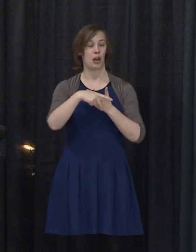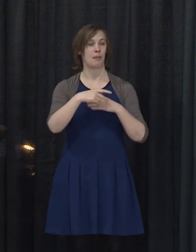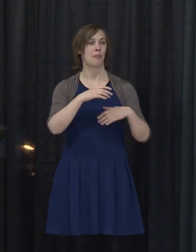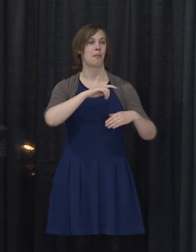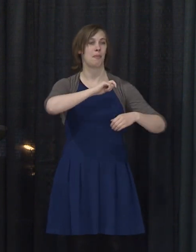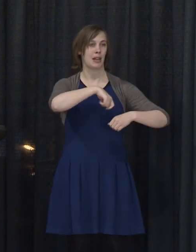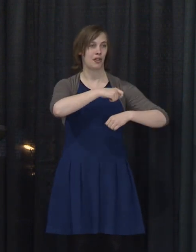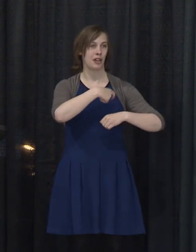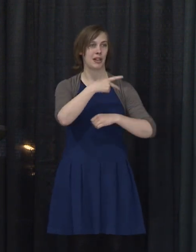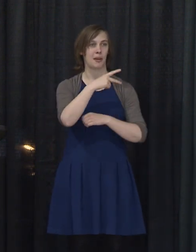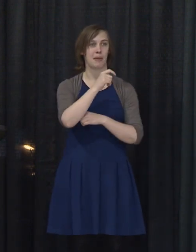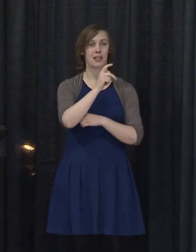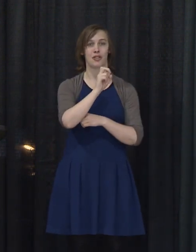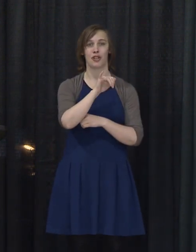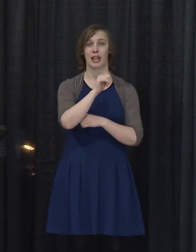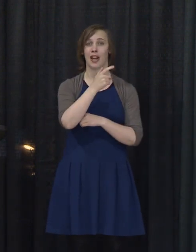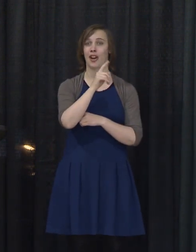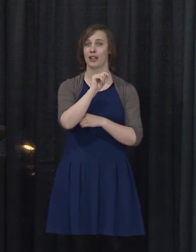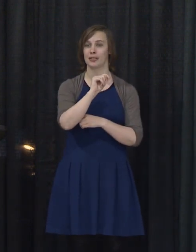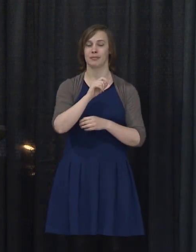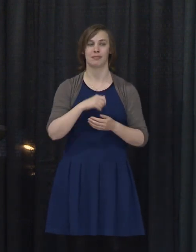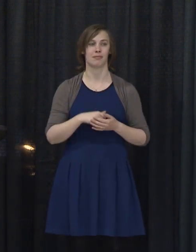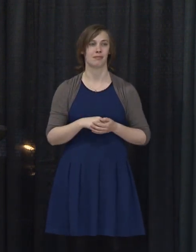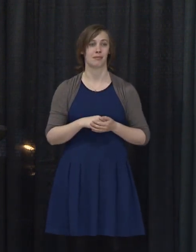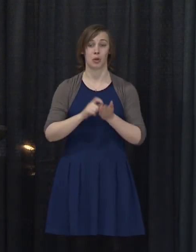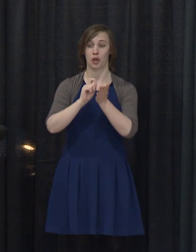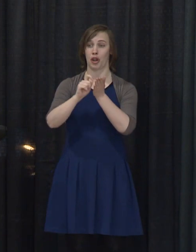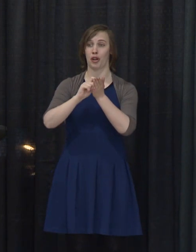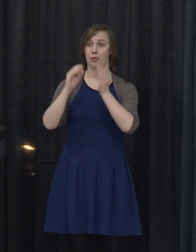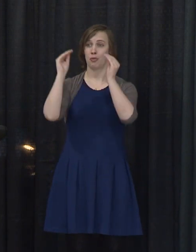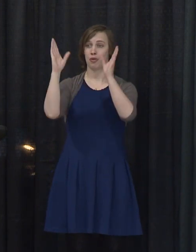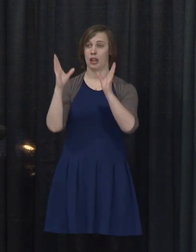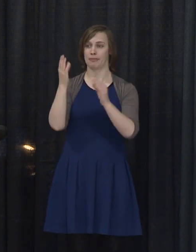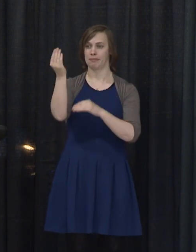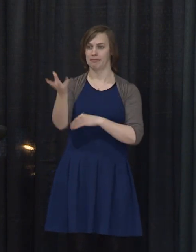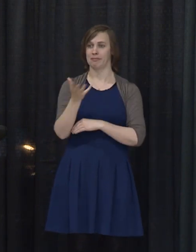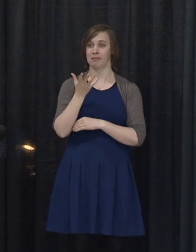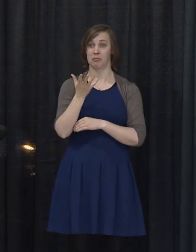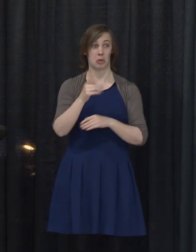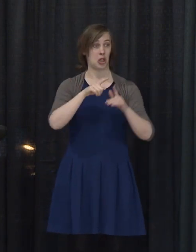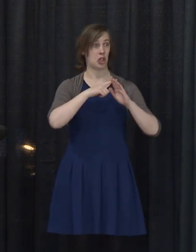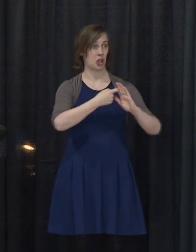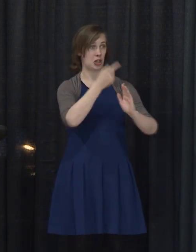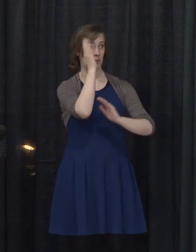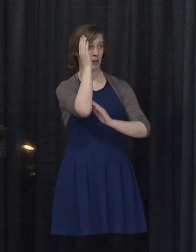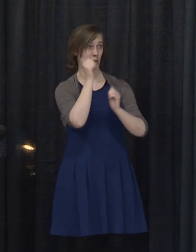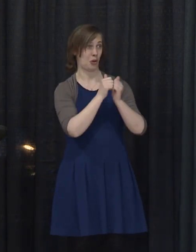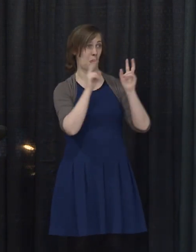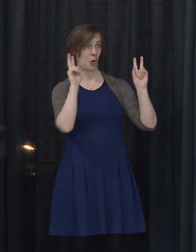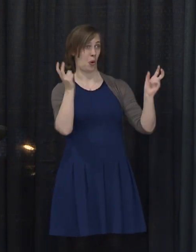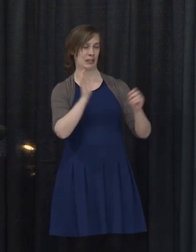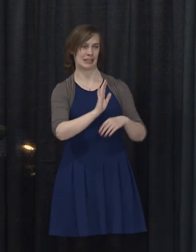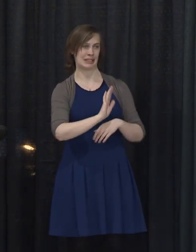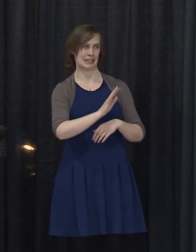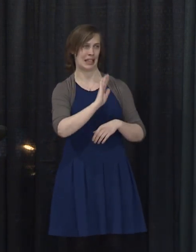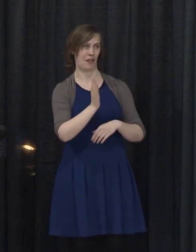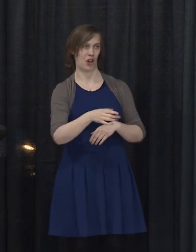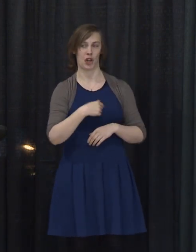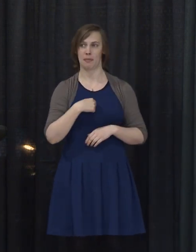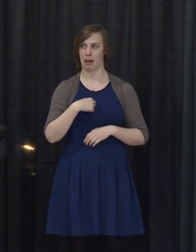A journalism professor once told me to never start an essay, article, or speech with a quote, so I will.